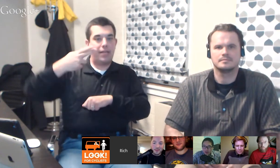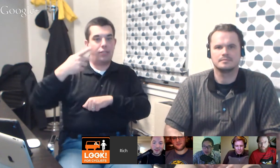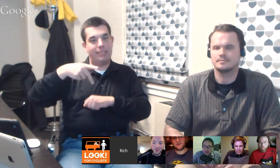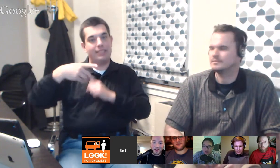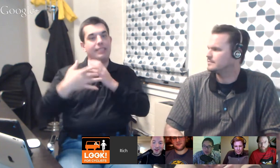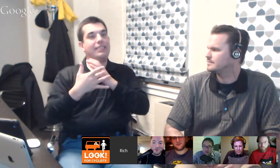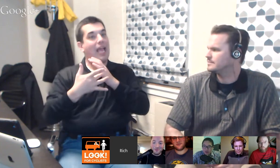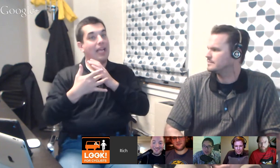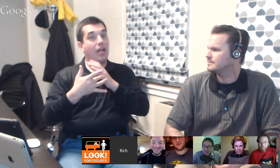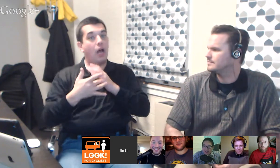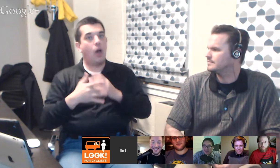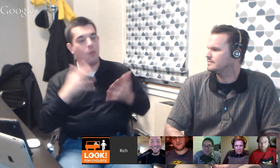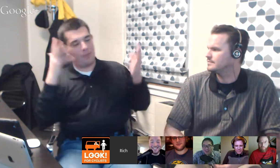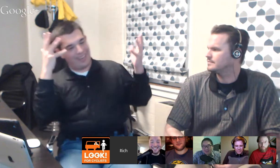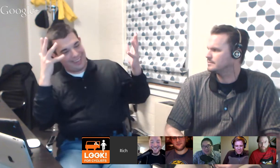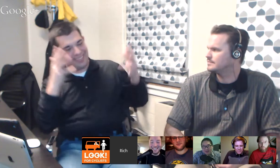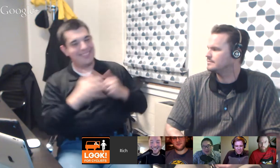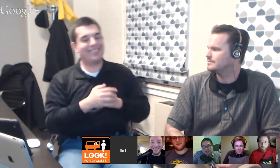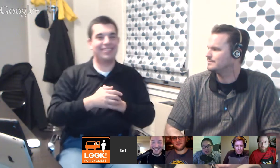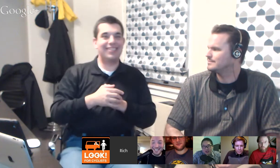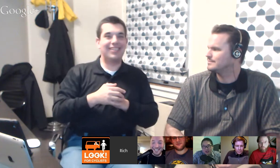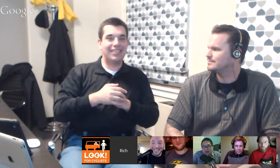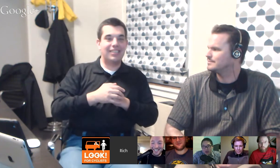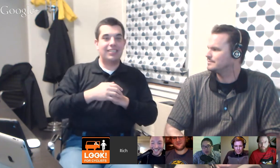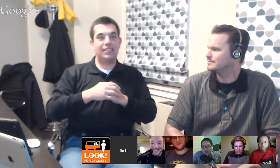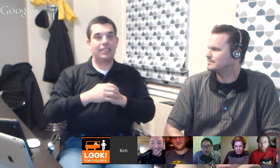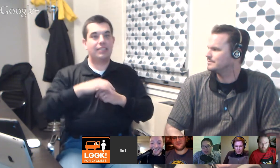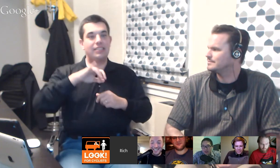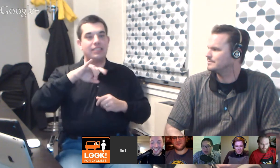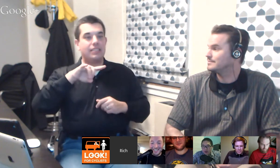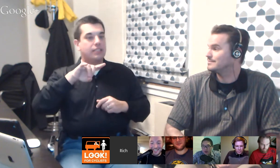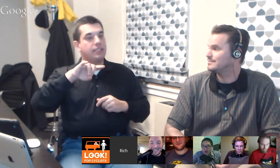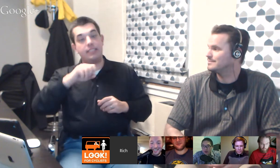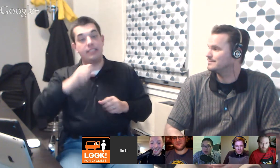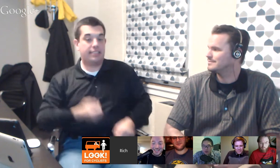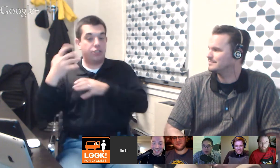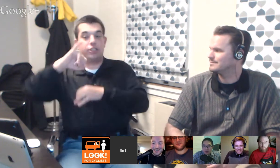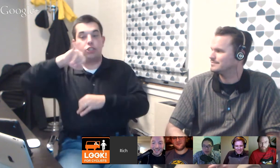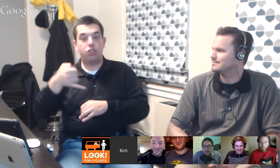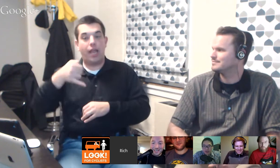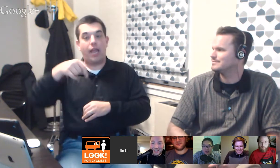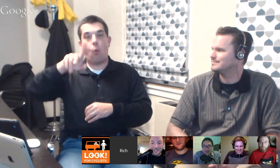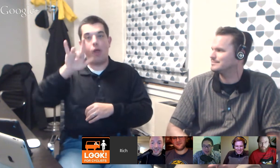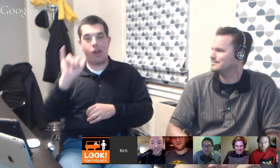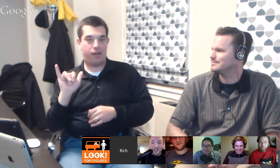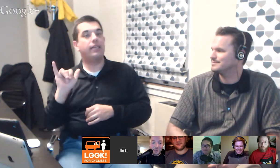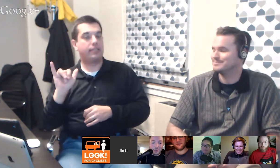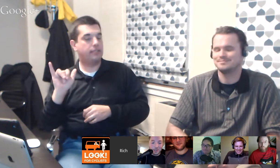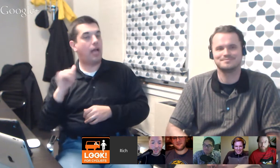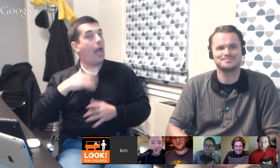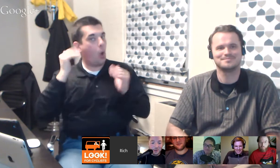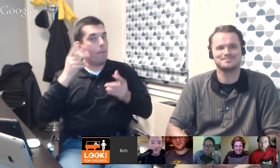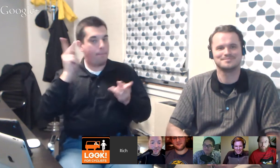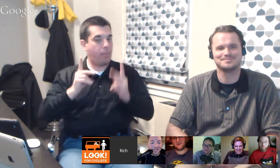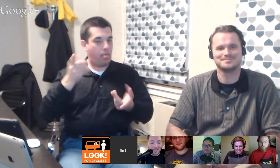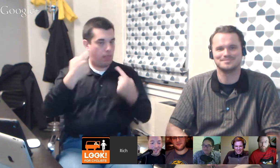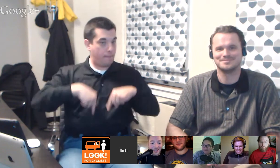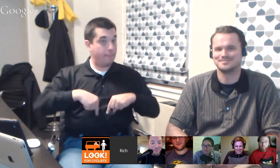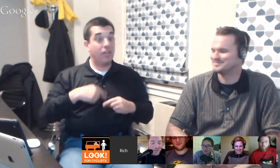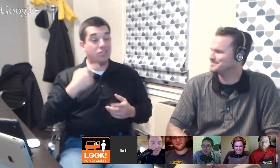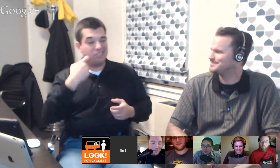Tech in May on ditching jQuery. So I hope people can make that. You just got the news for